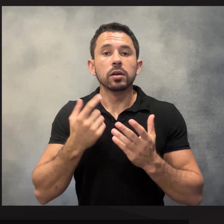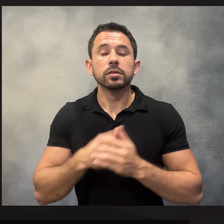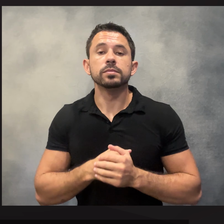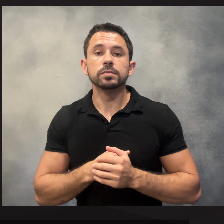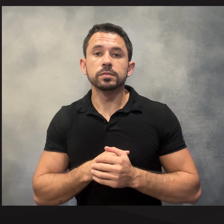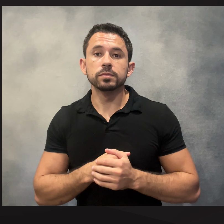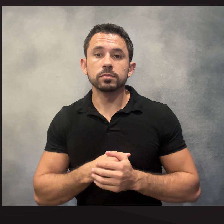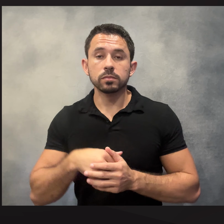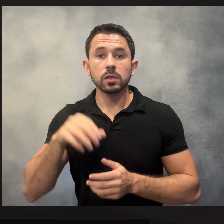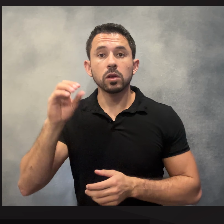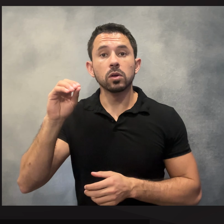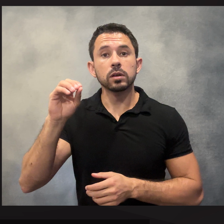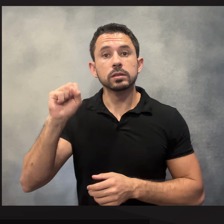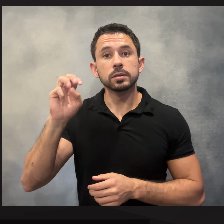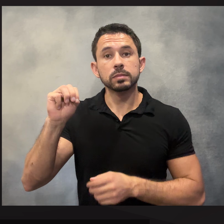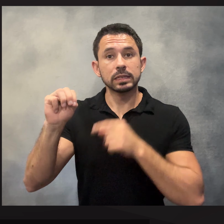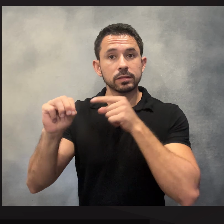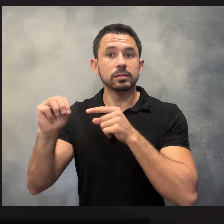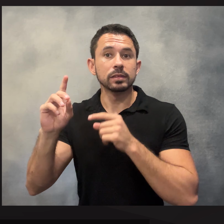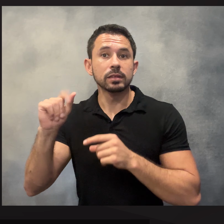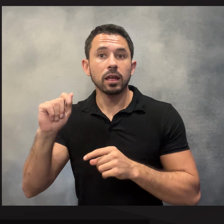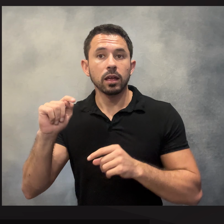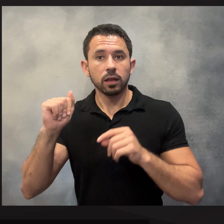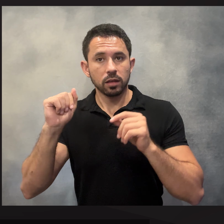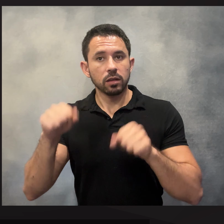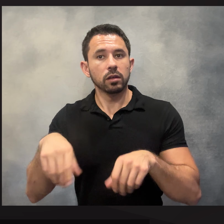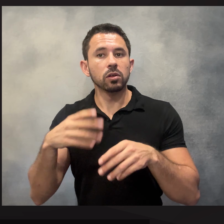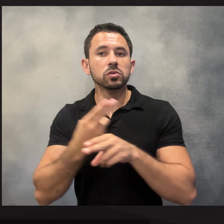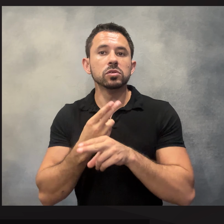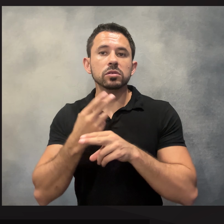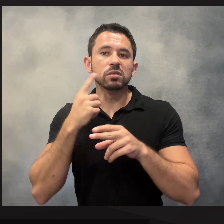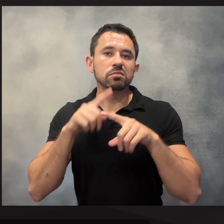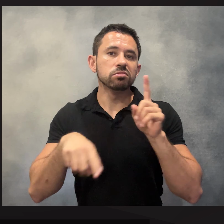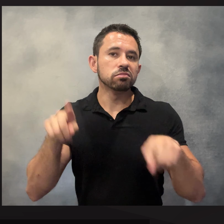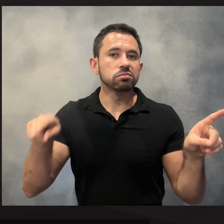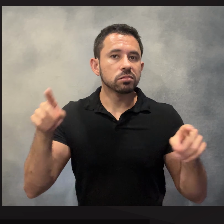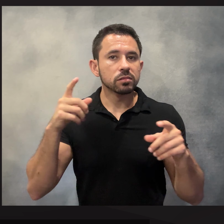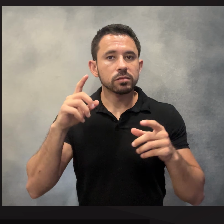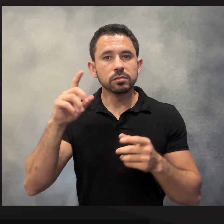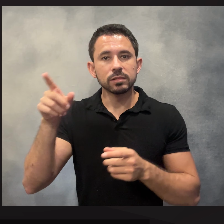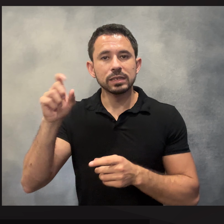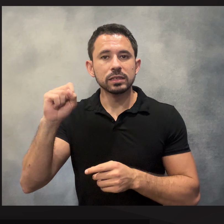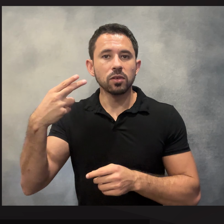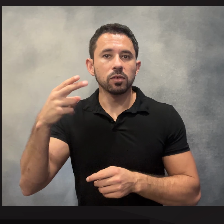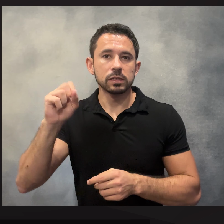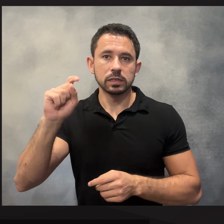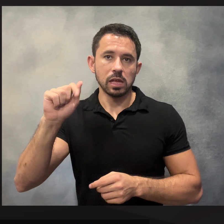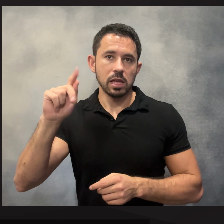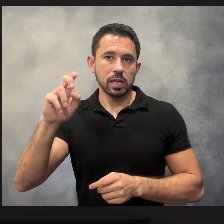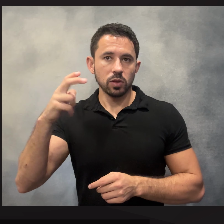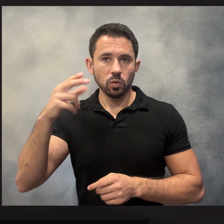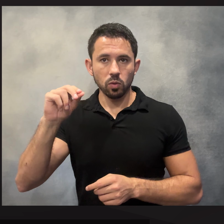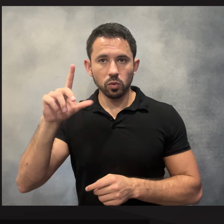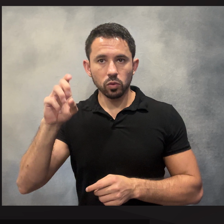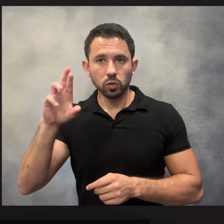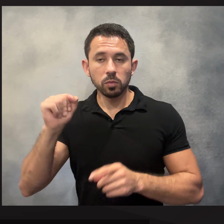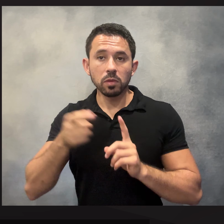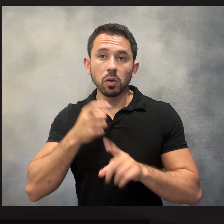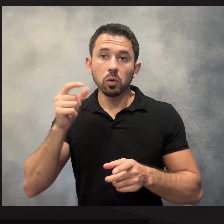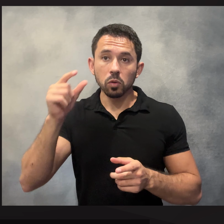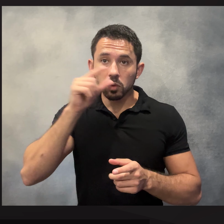OSM data is used by a variety of stakeholders, from Google to Lyft to